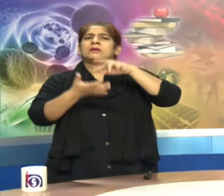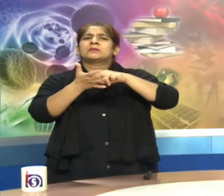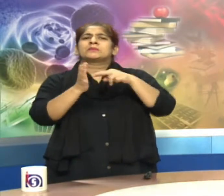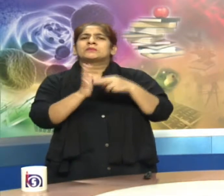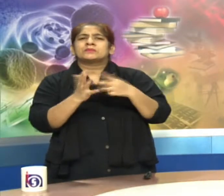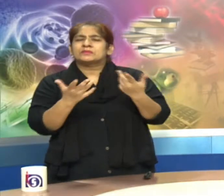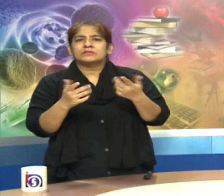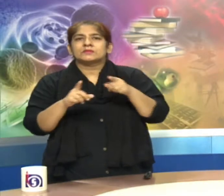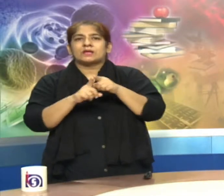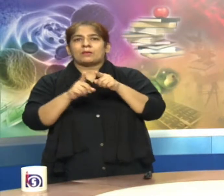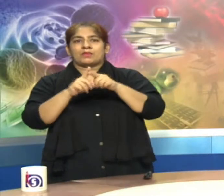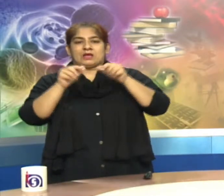Question 5